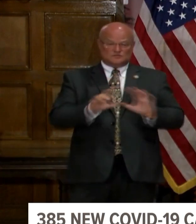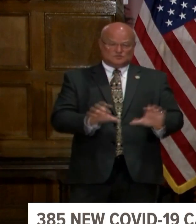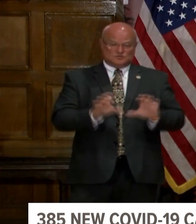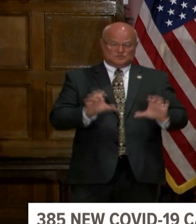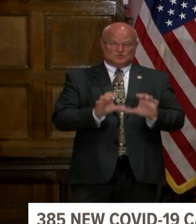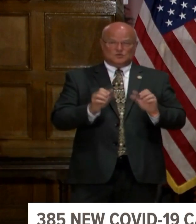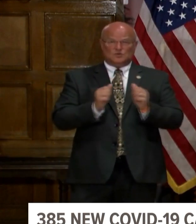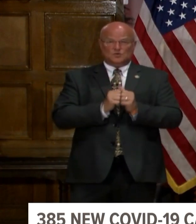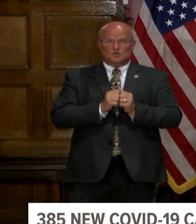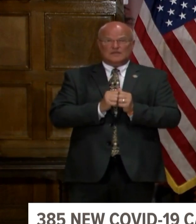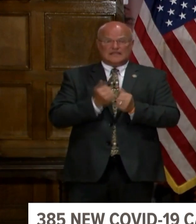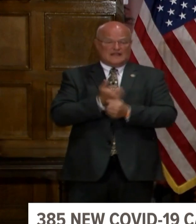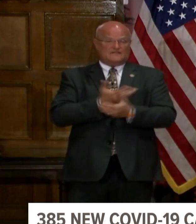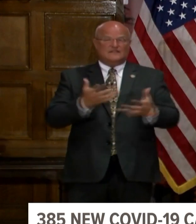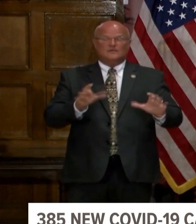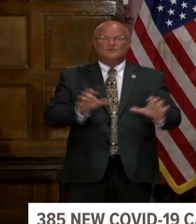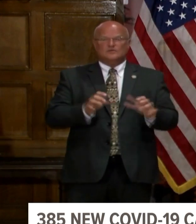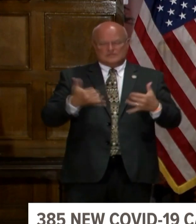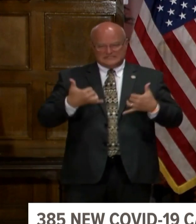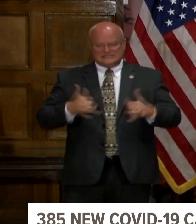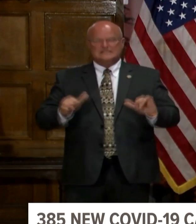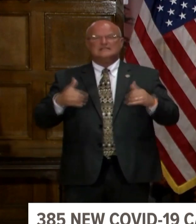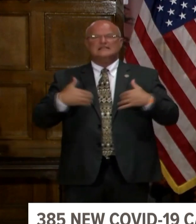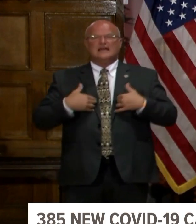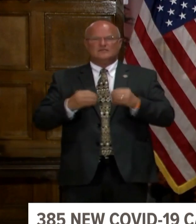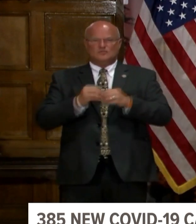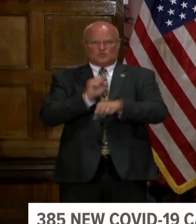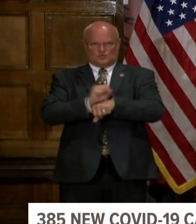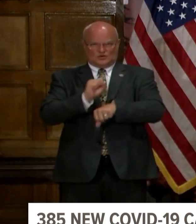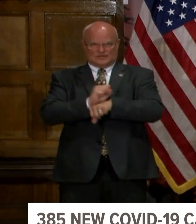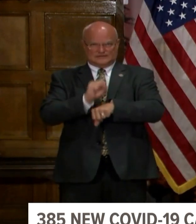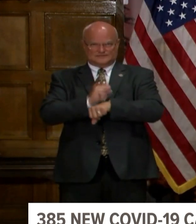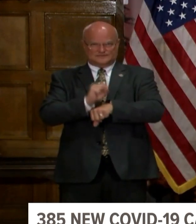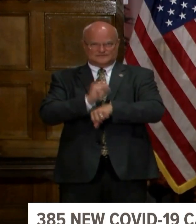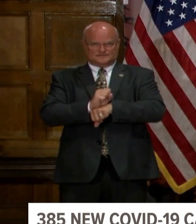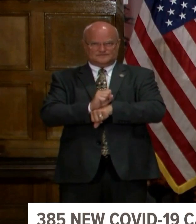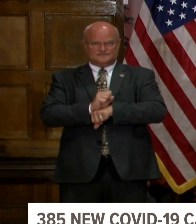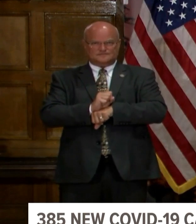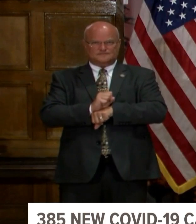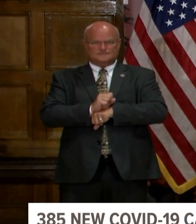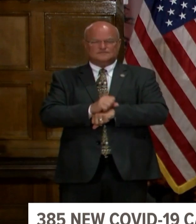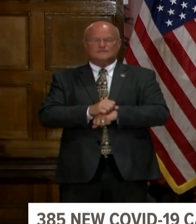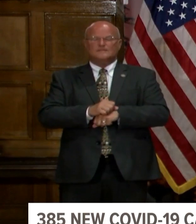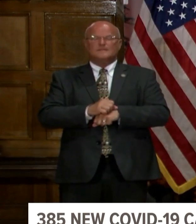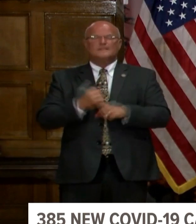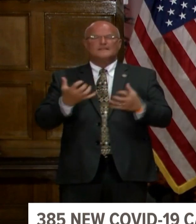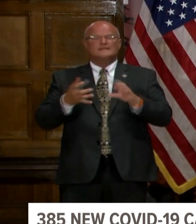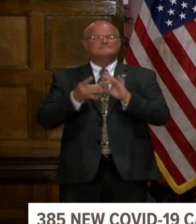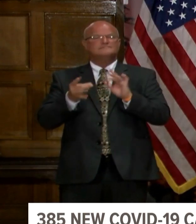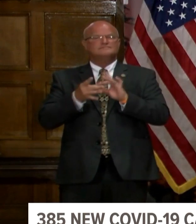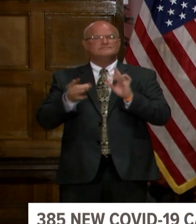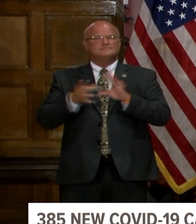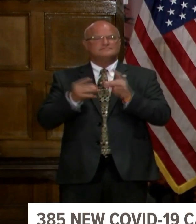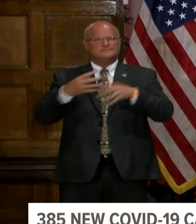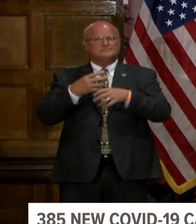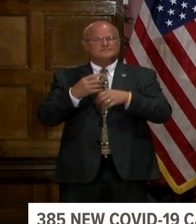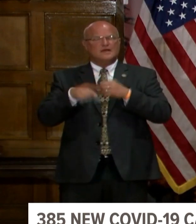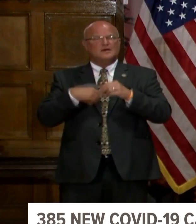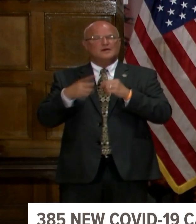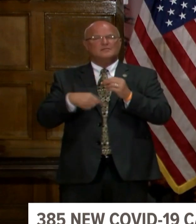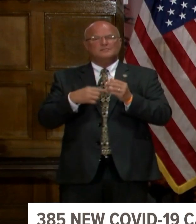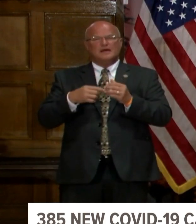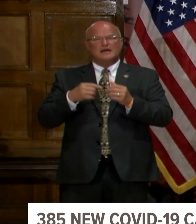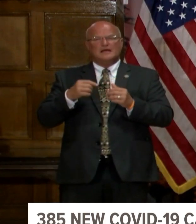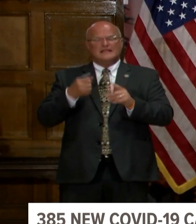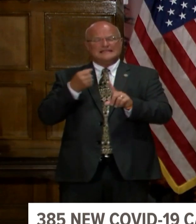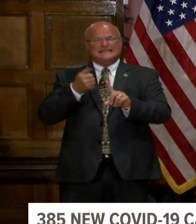on a relative basis, we still have a long way to go. I want to talk briefly about,